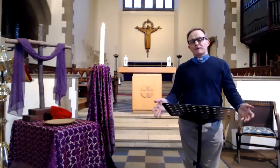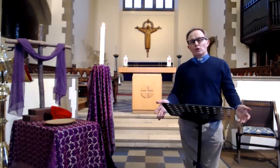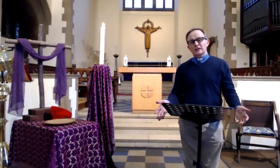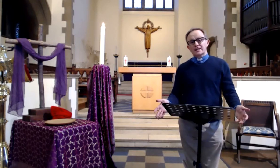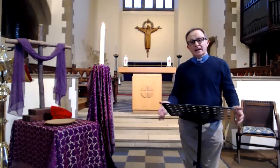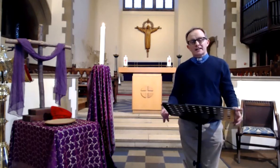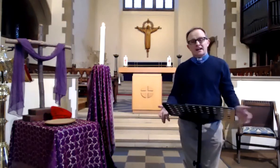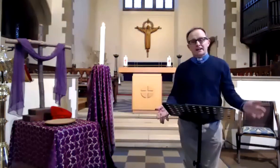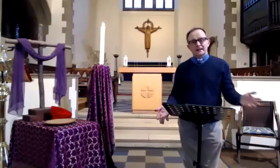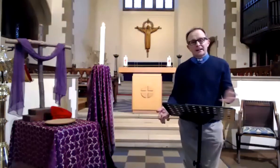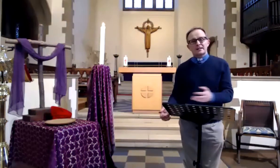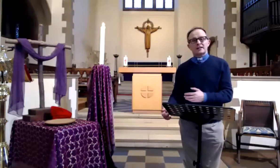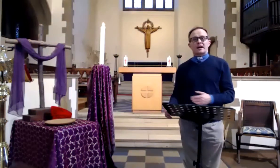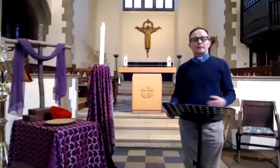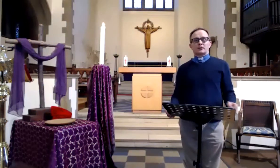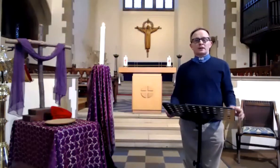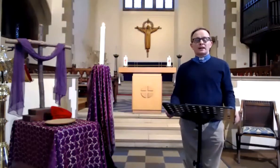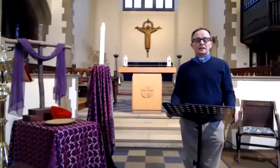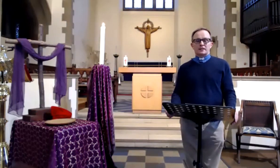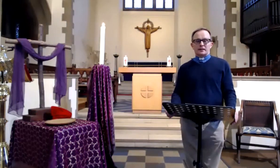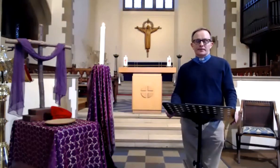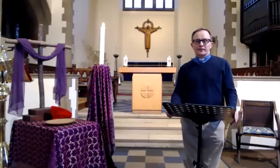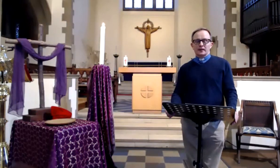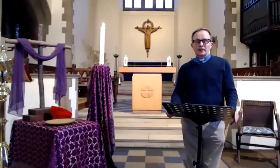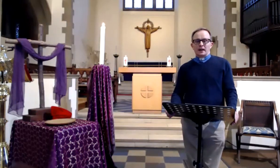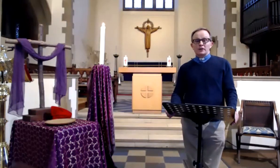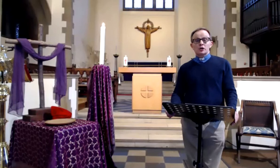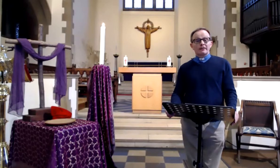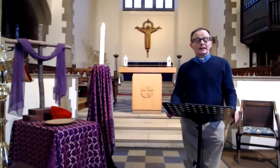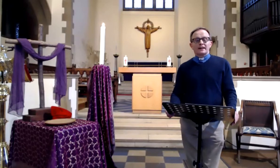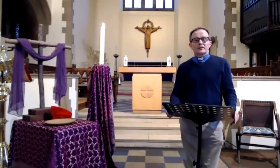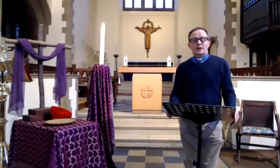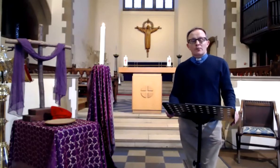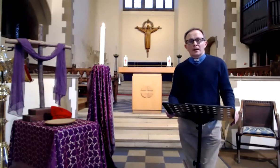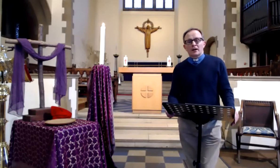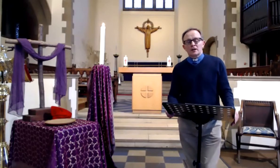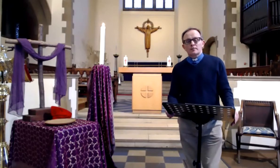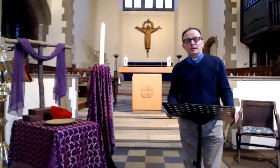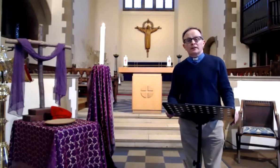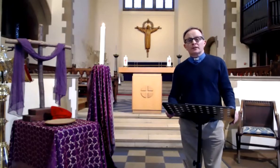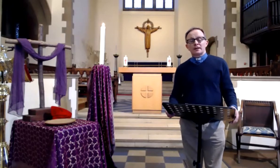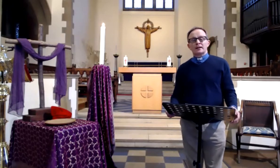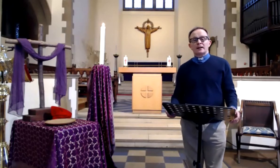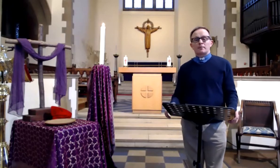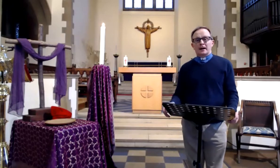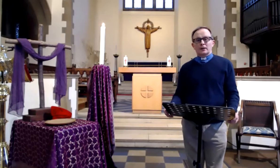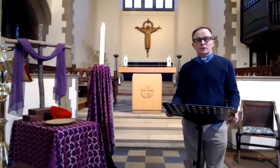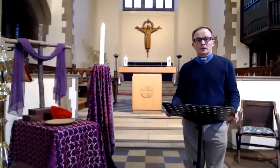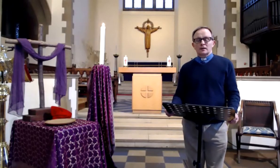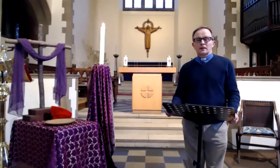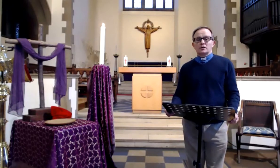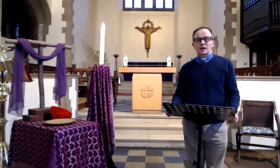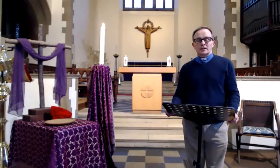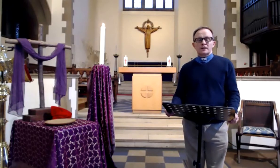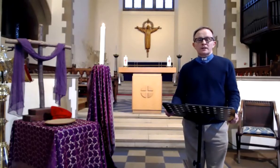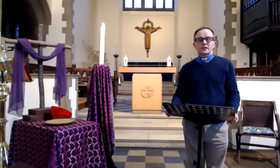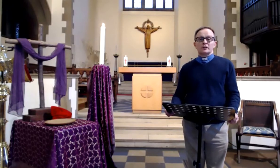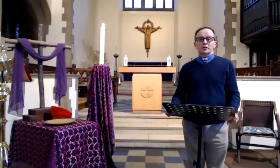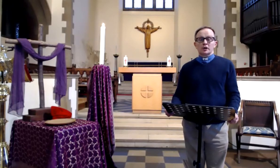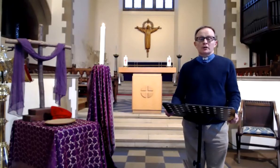40 days, and it leads us up to Easter. And during Lent, we're going to be thinking about Jesus's journey